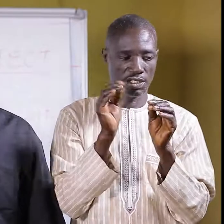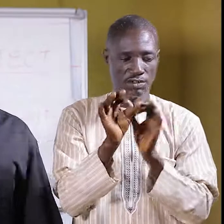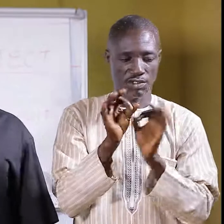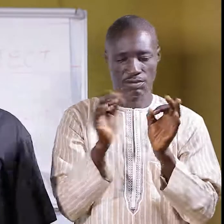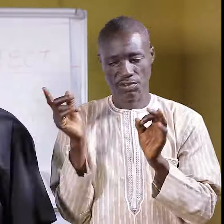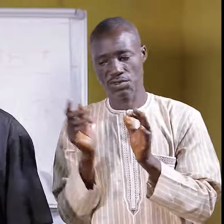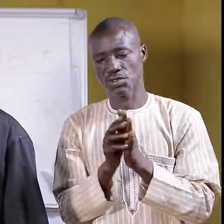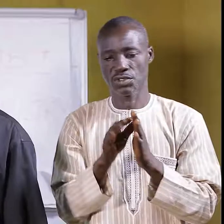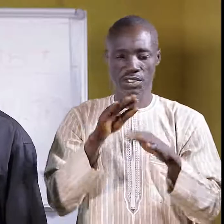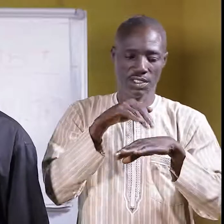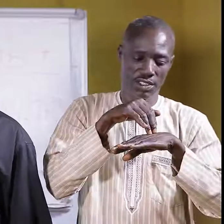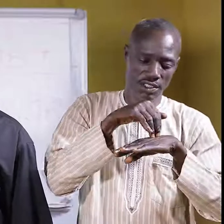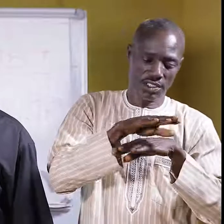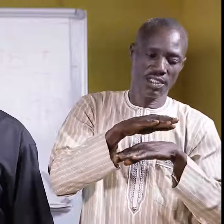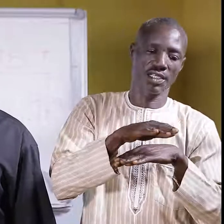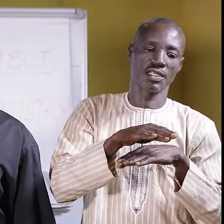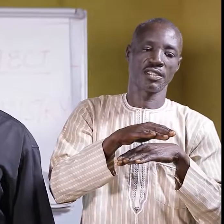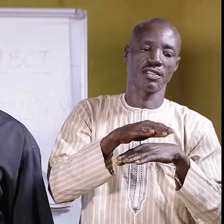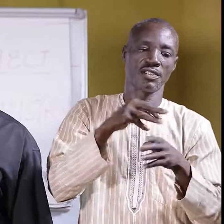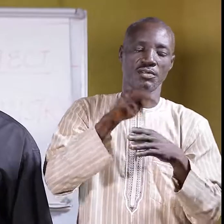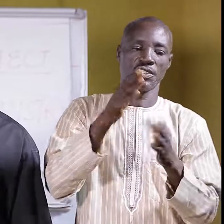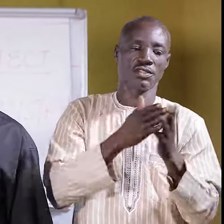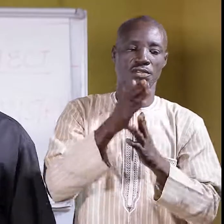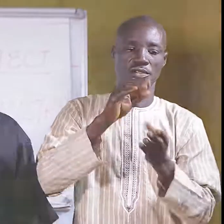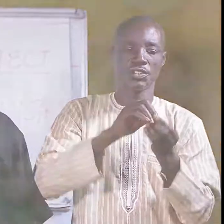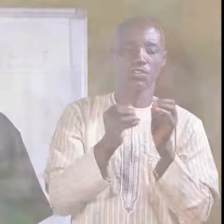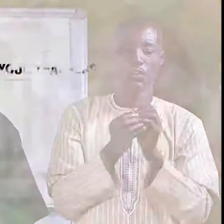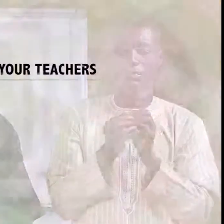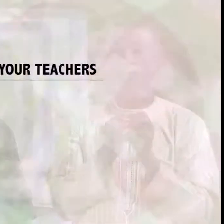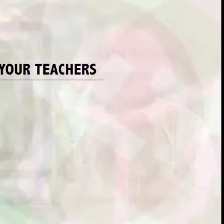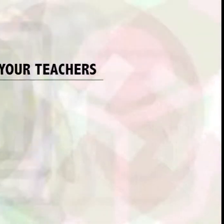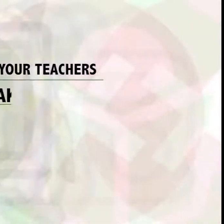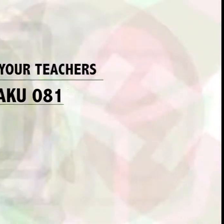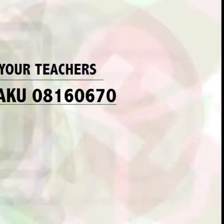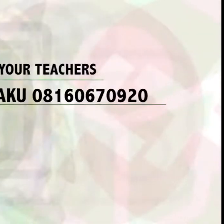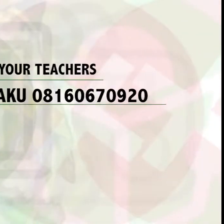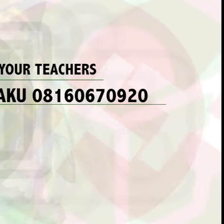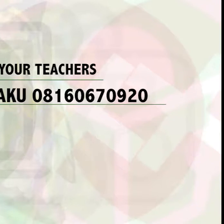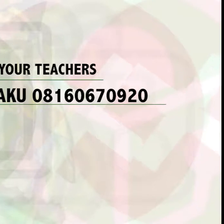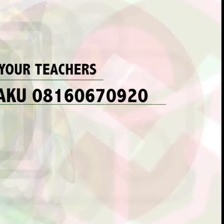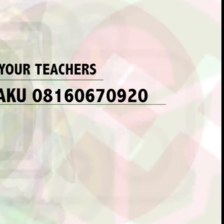input, you can always contact me or send you a message through this WhatsApp. Williams Ishaku,